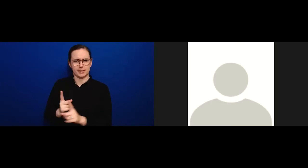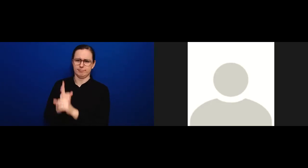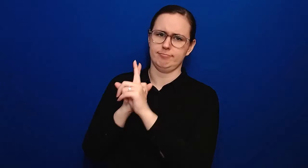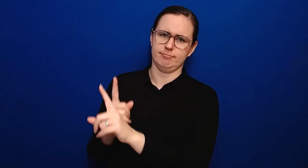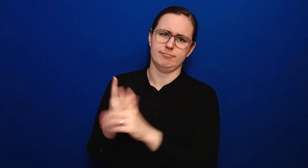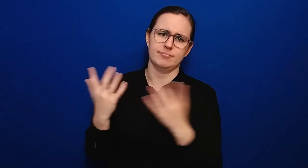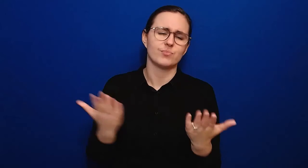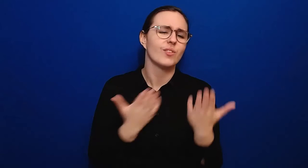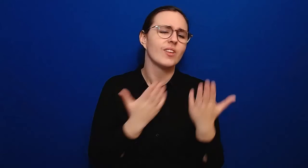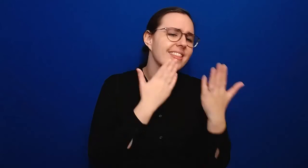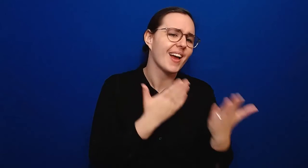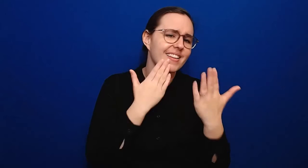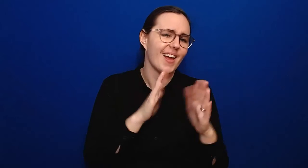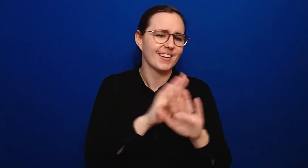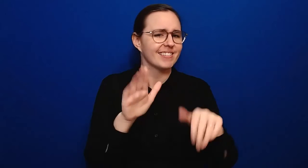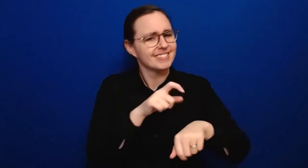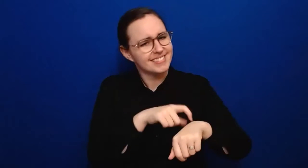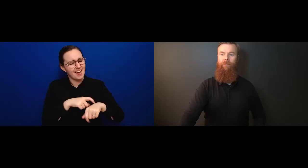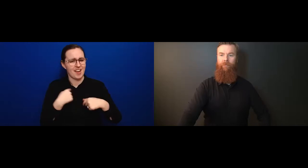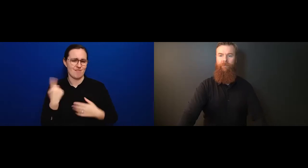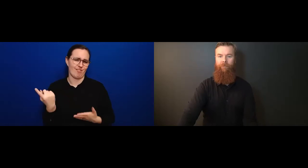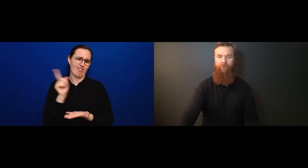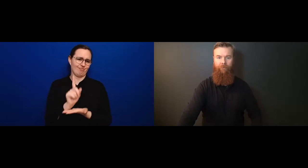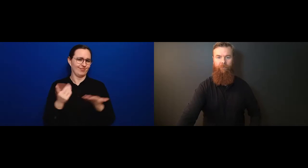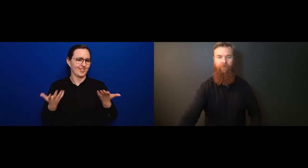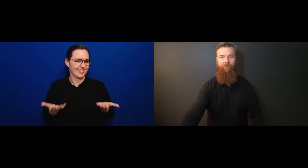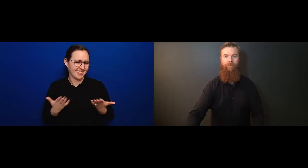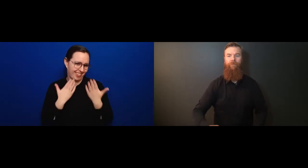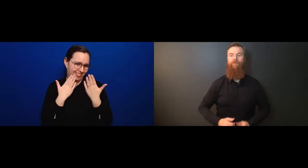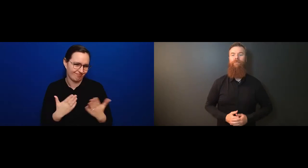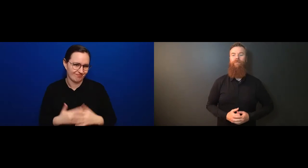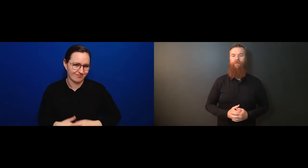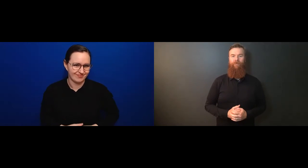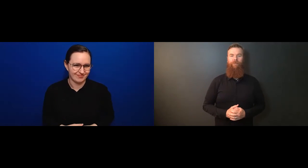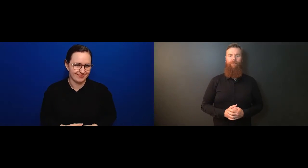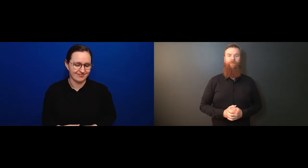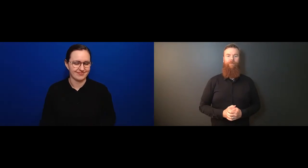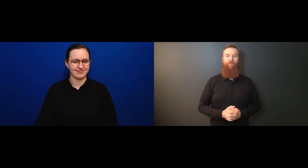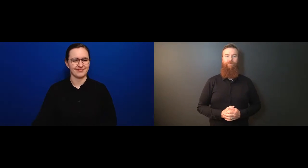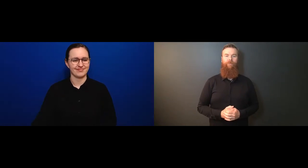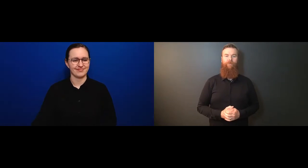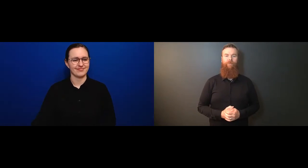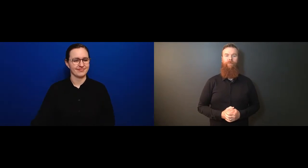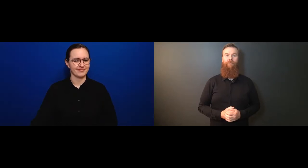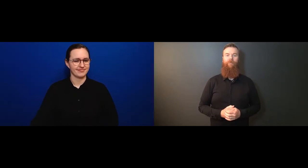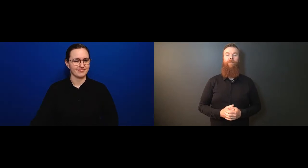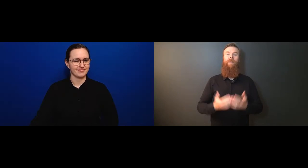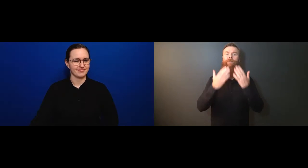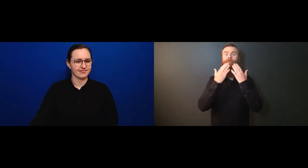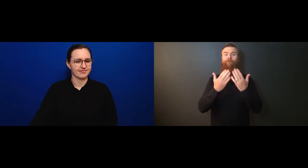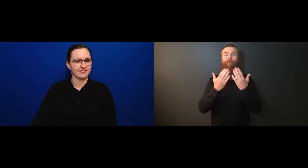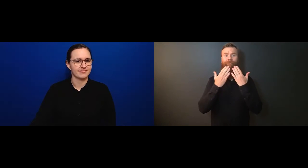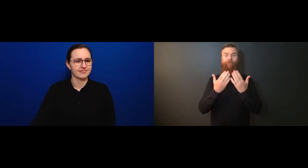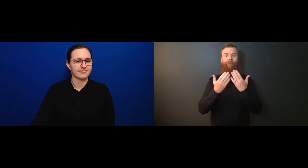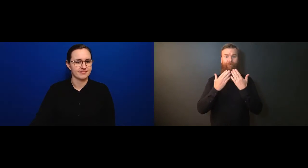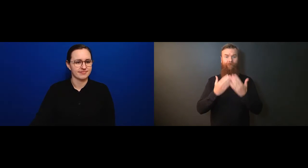Thank you so much, Antonio. Really like what you said and what you call the fear of participation that